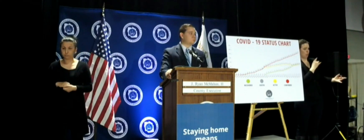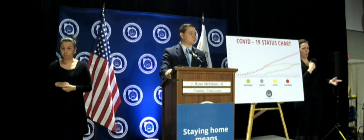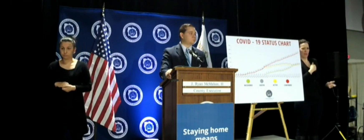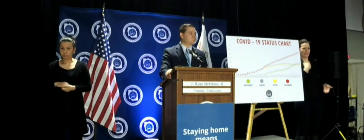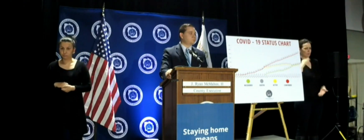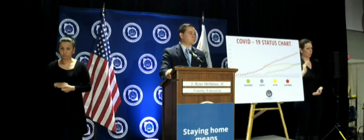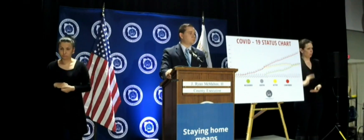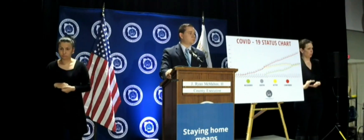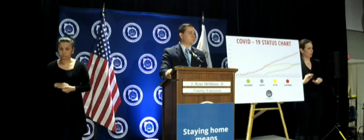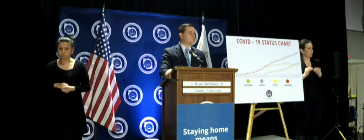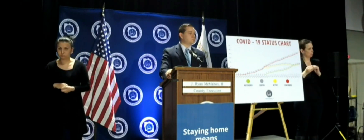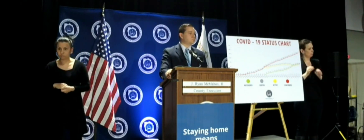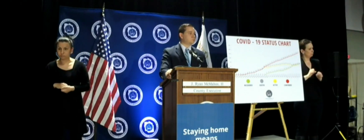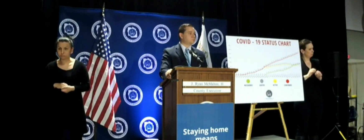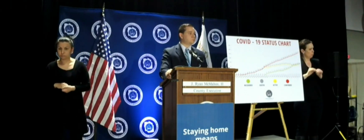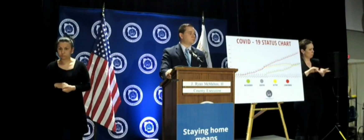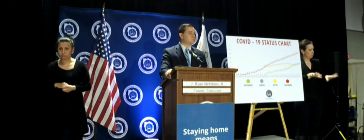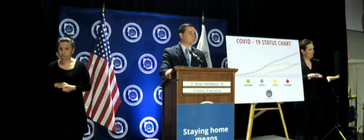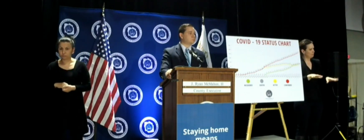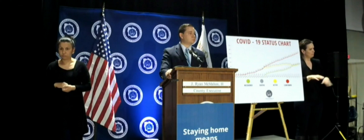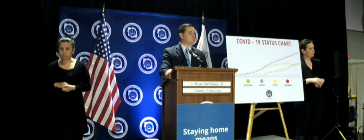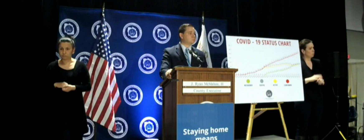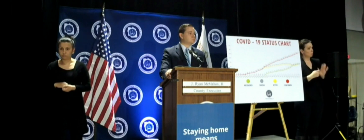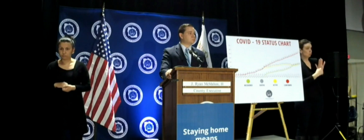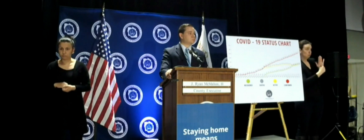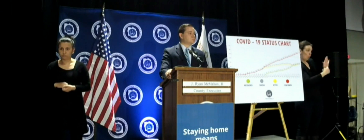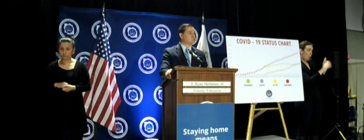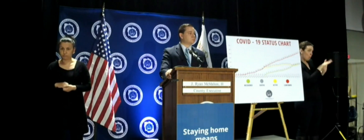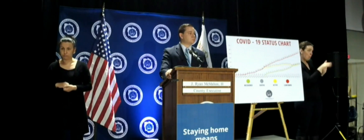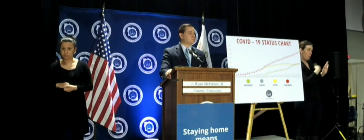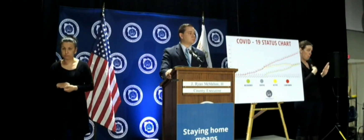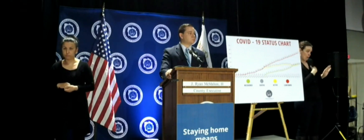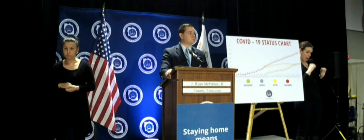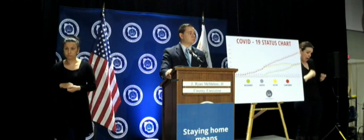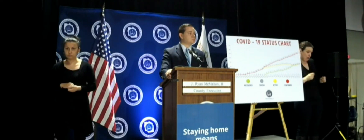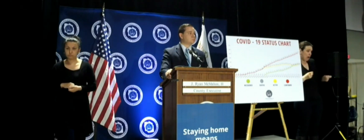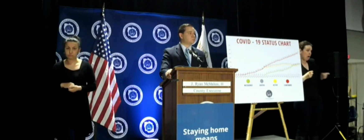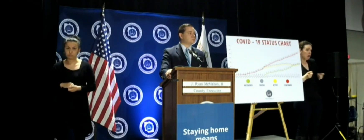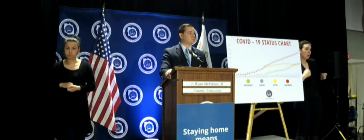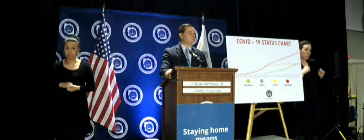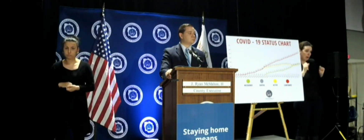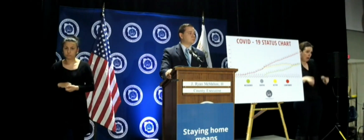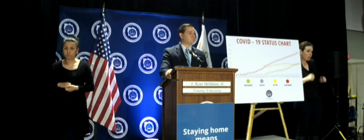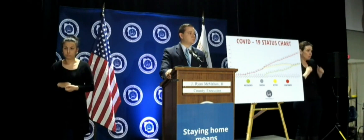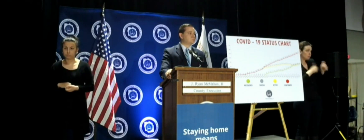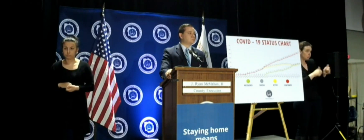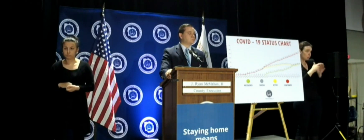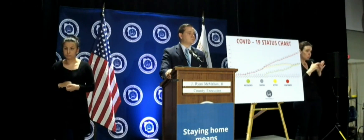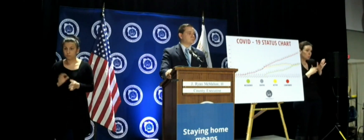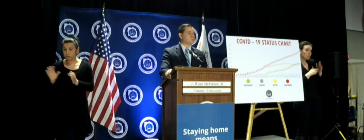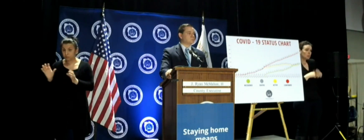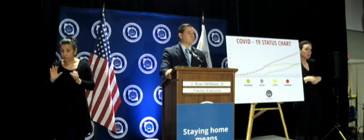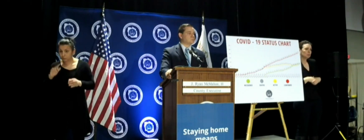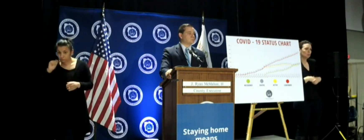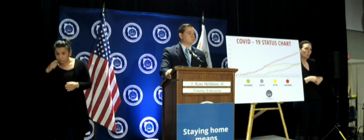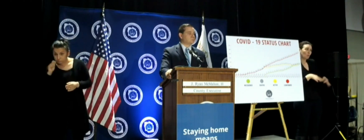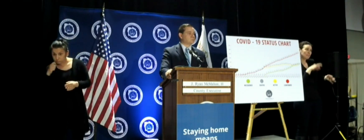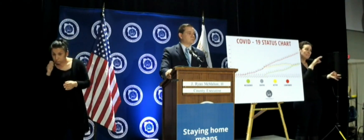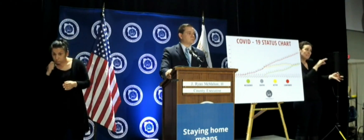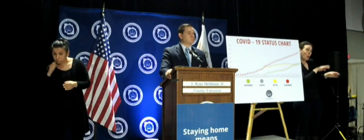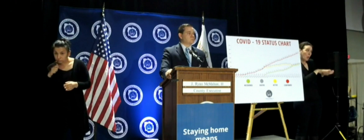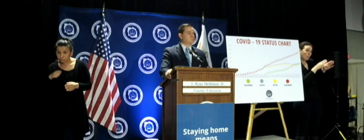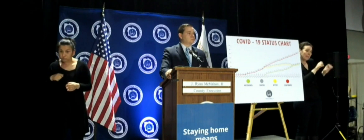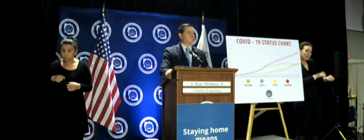Ryan, you mentioned that a negative COVID test could give you a false sense of security. In your plan for